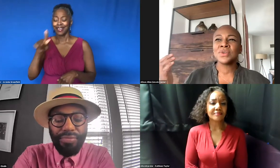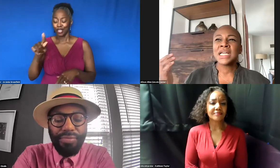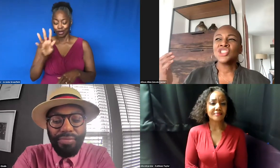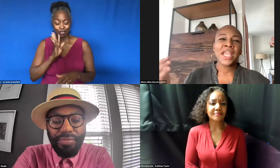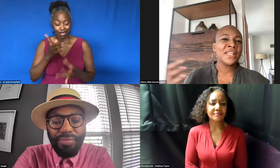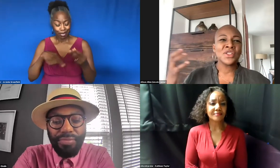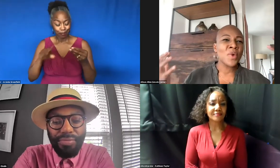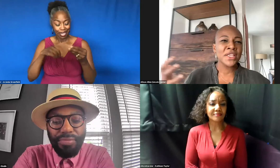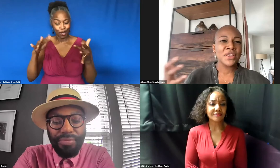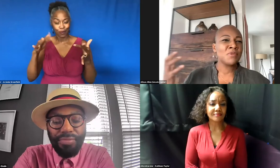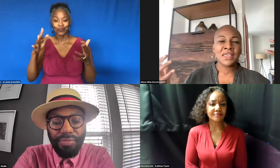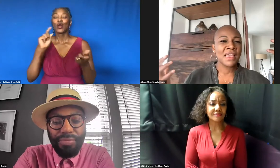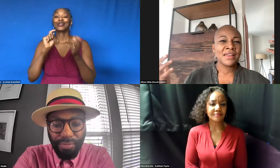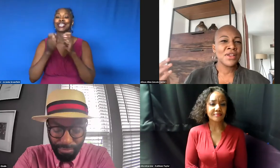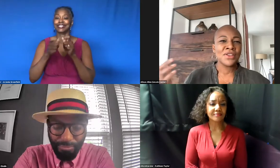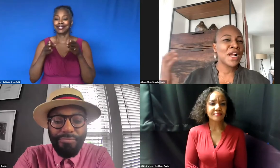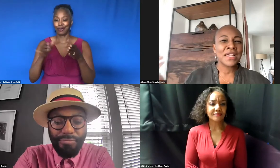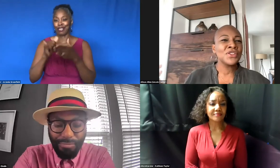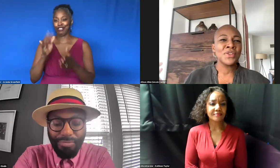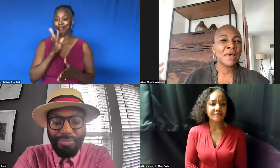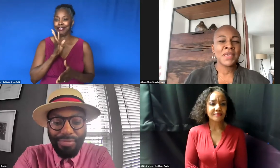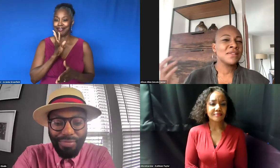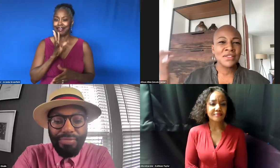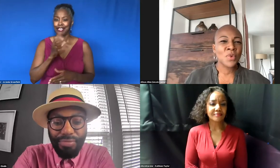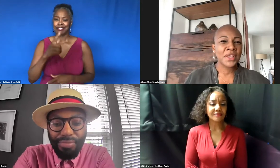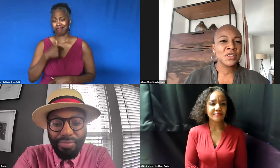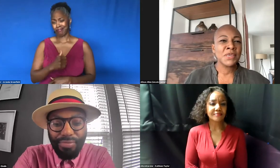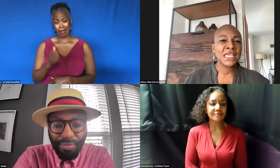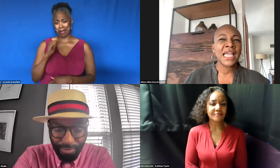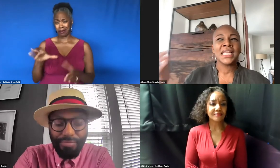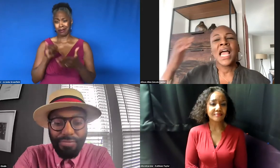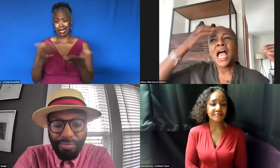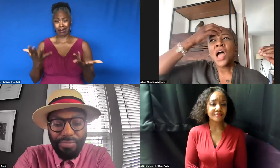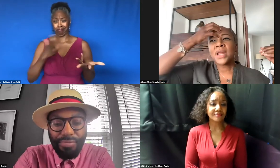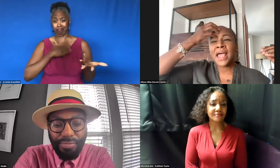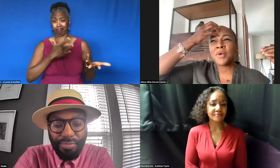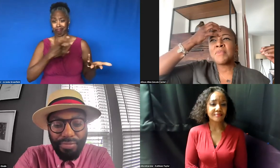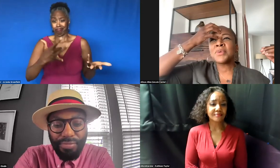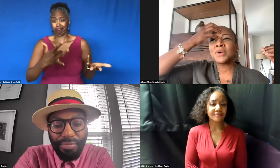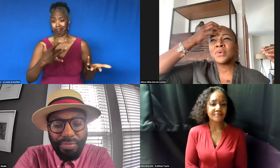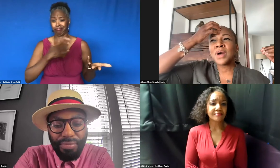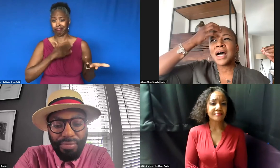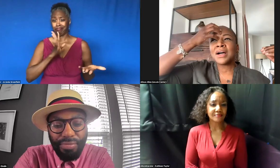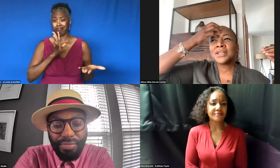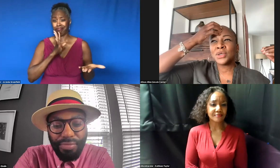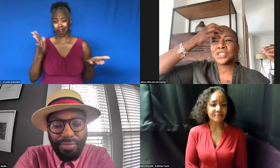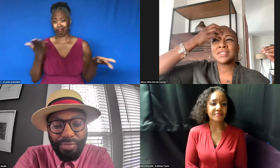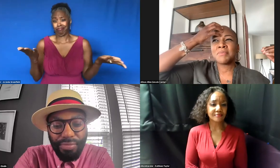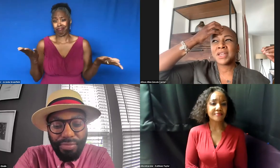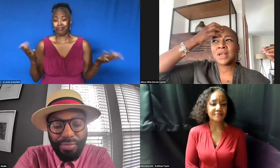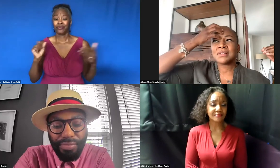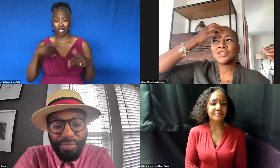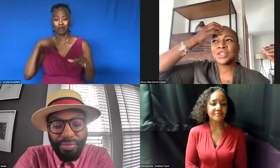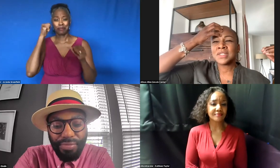to changing the way you speak, and you're not going to do that because this is the way you speak. And when I remember